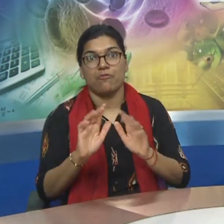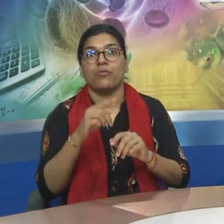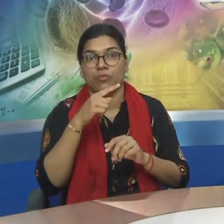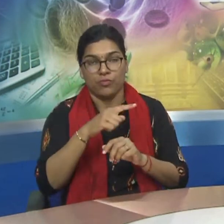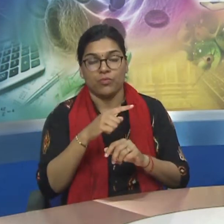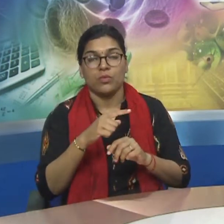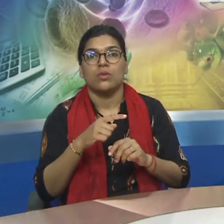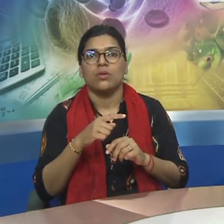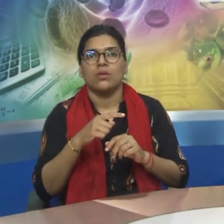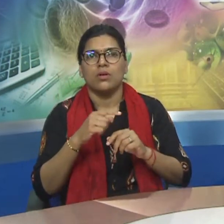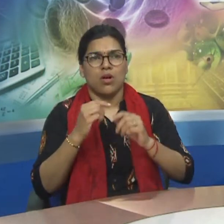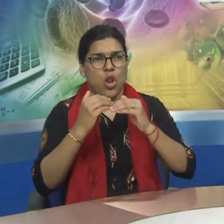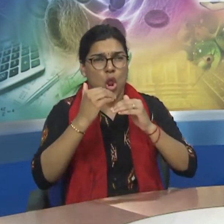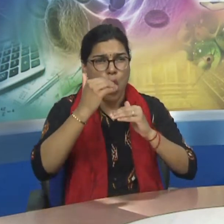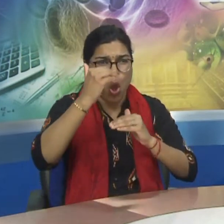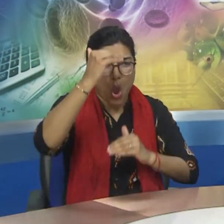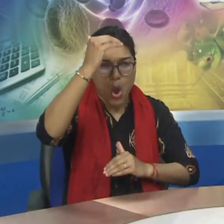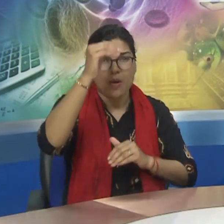Pivot table.